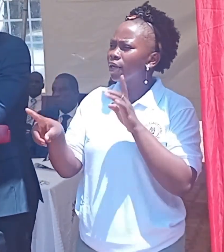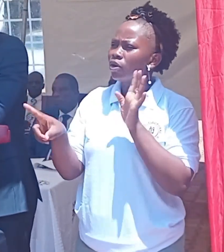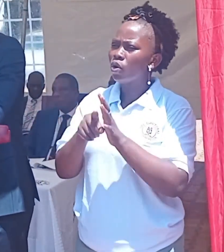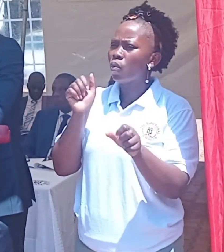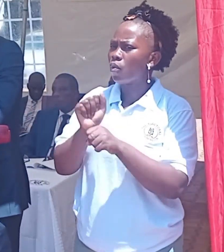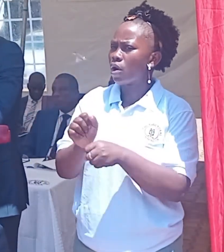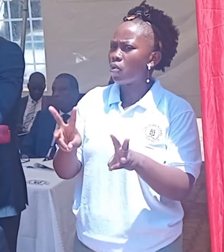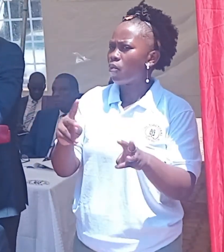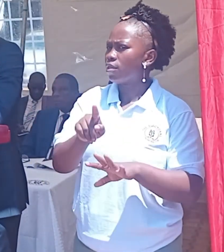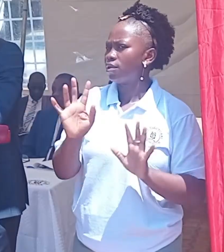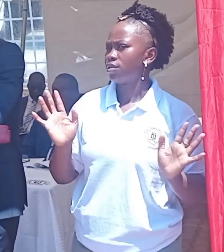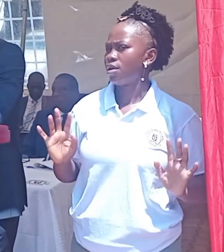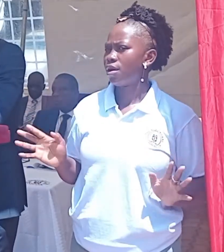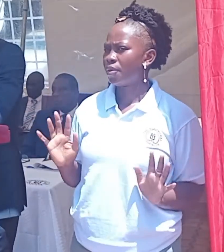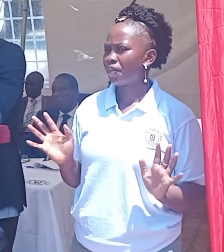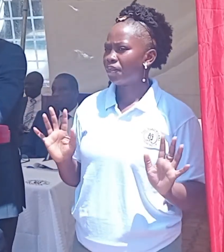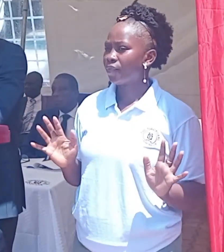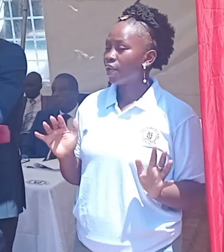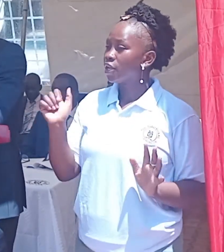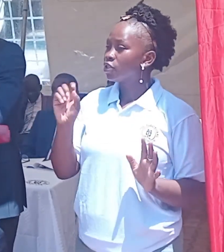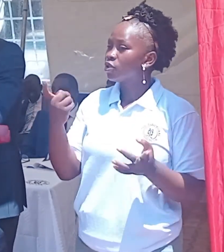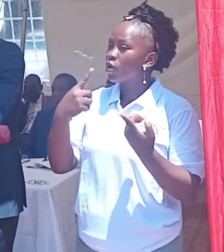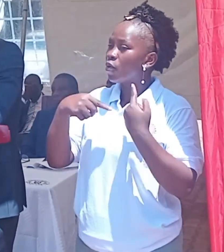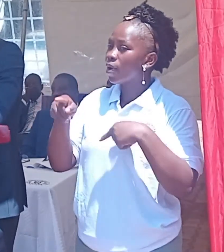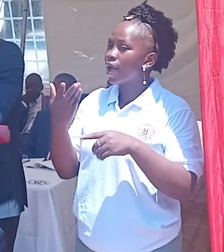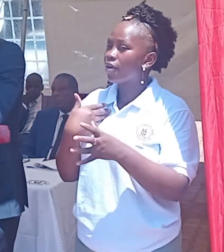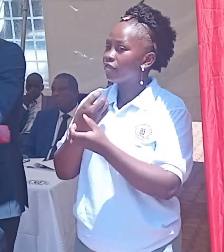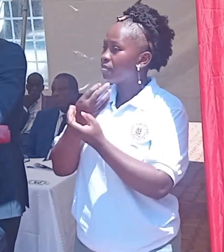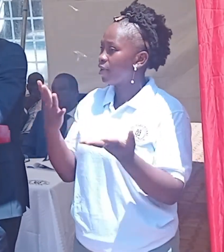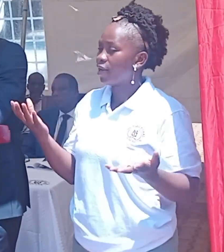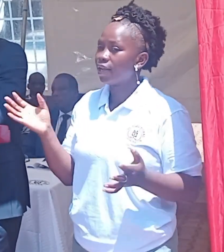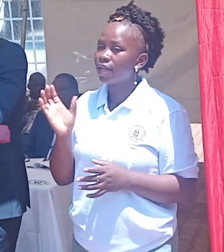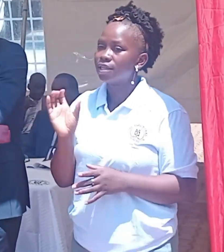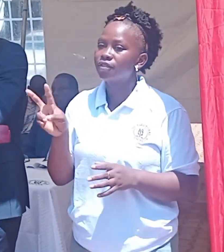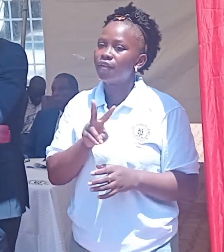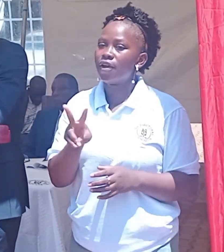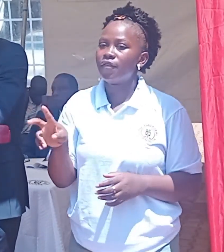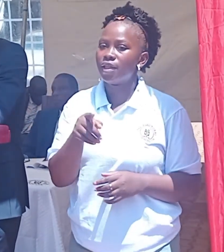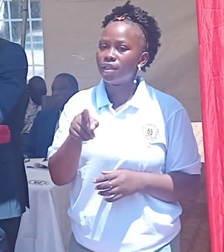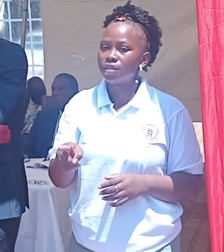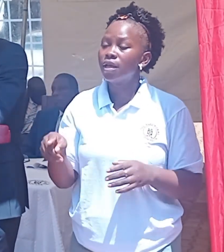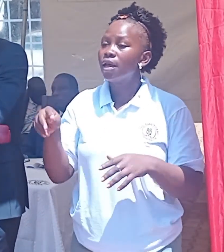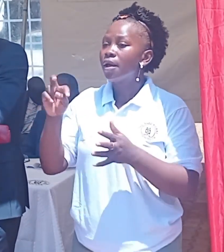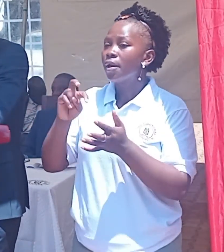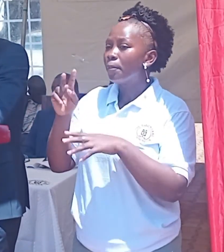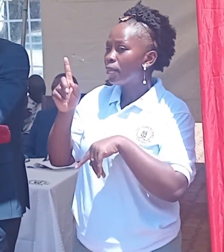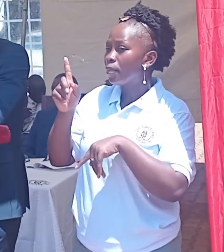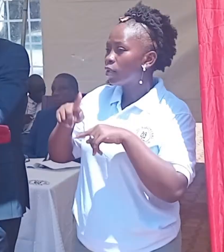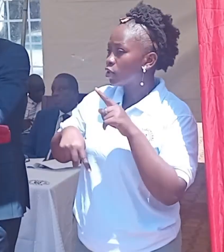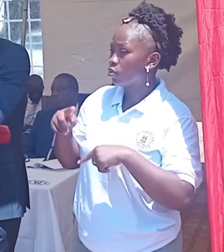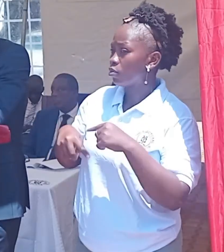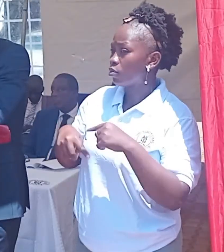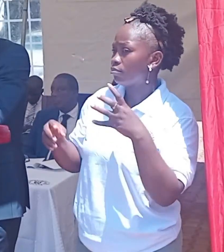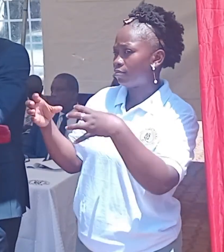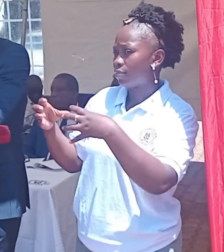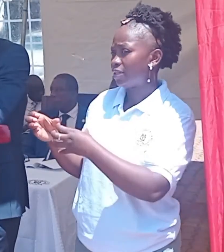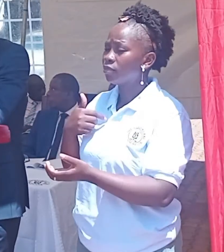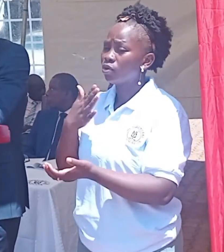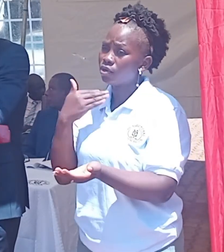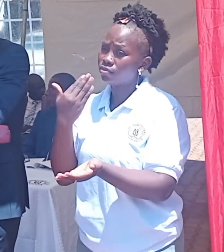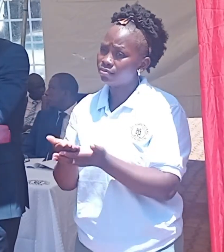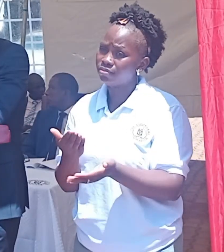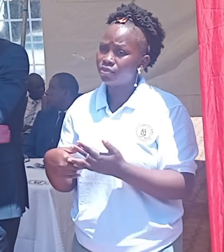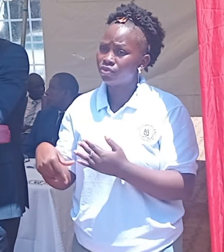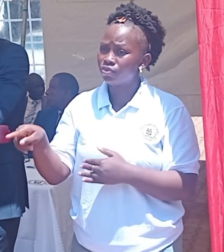like that. So we have so many of those cases. So political parties, I want to appeal to you,